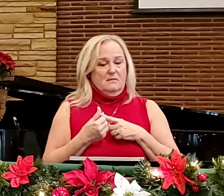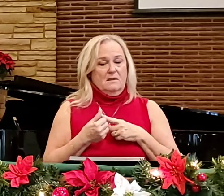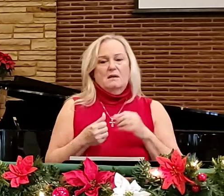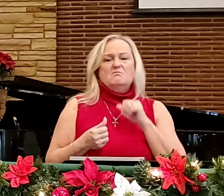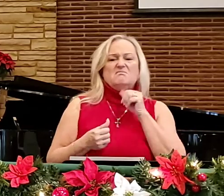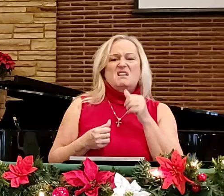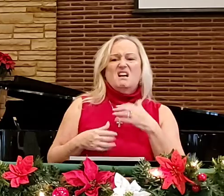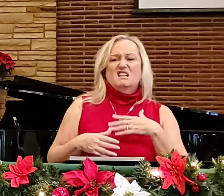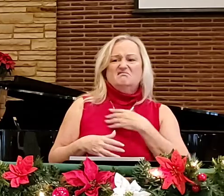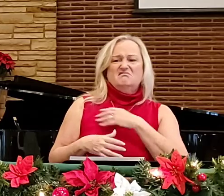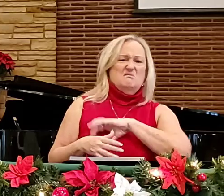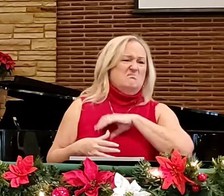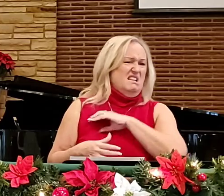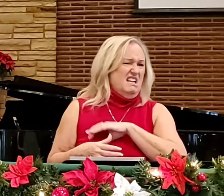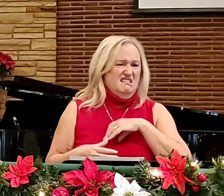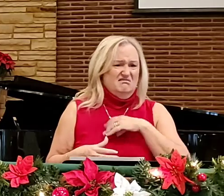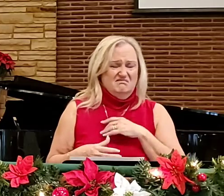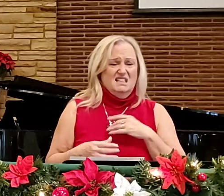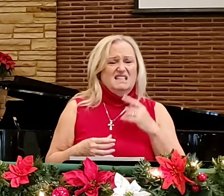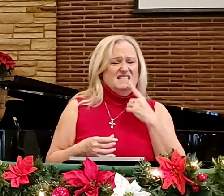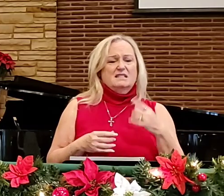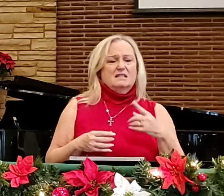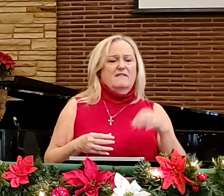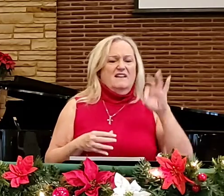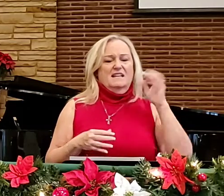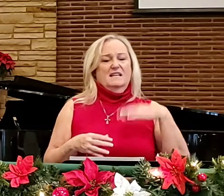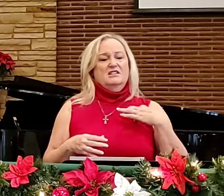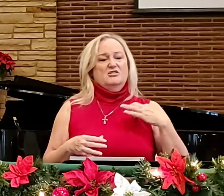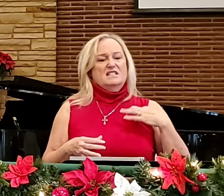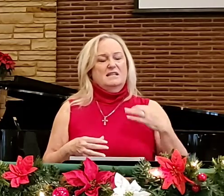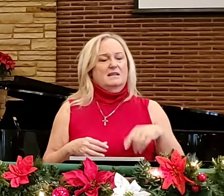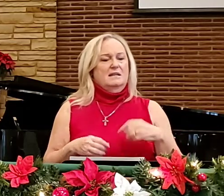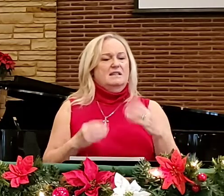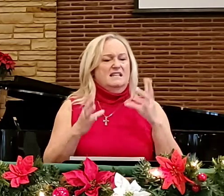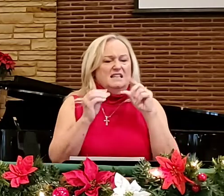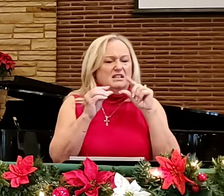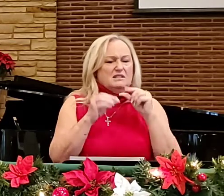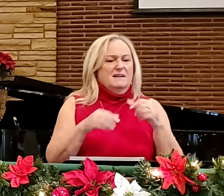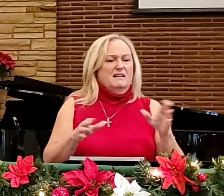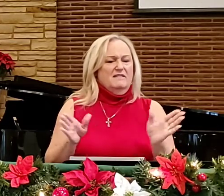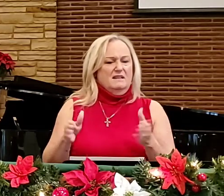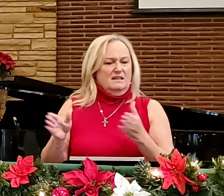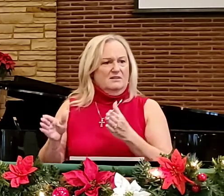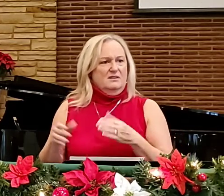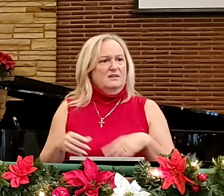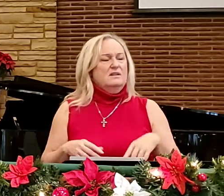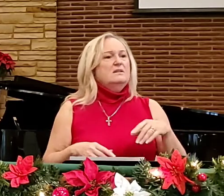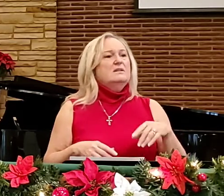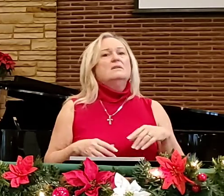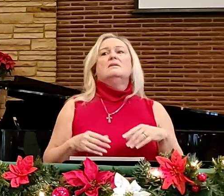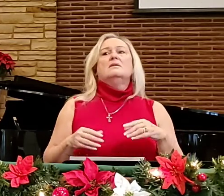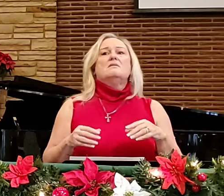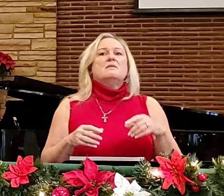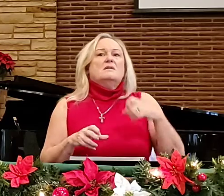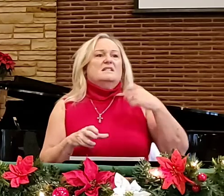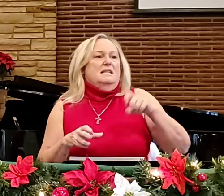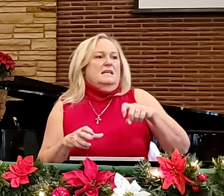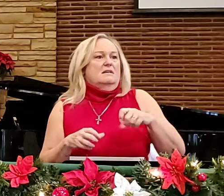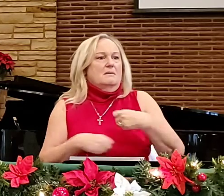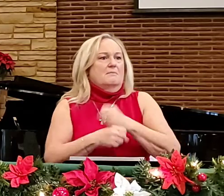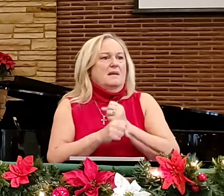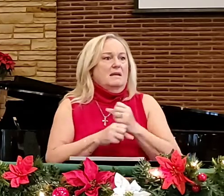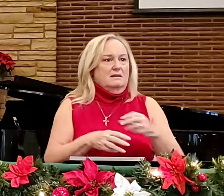I'm not complaining, he says. I just find it interesting that little is made of the effort required in order to make